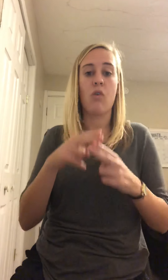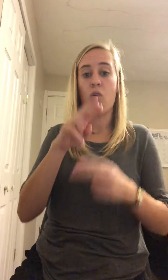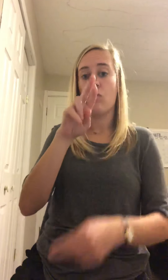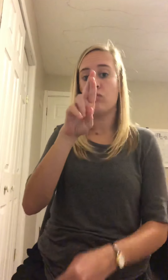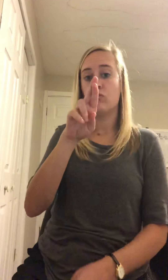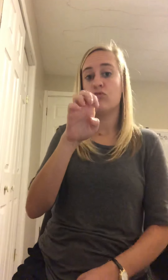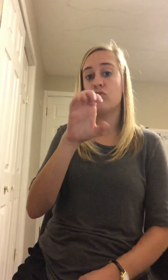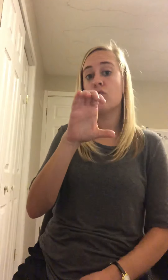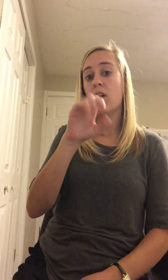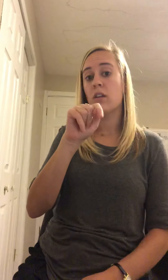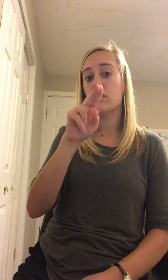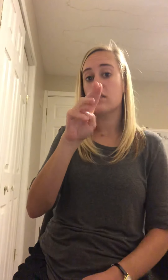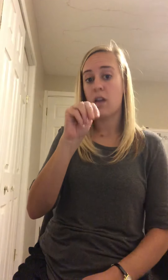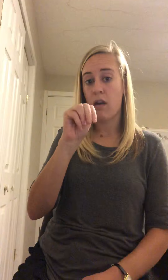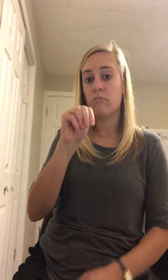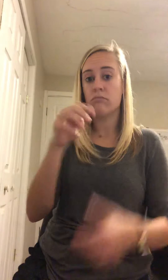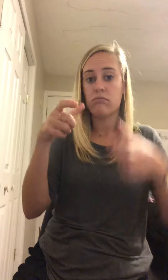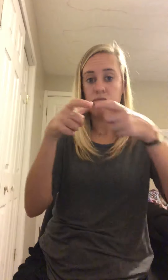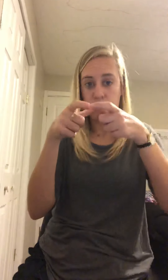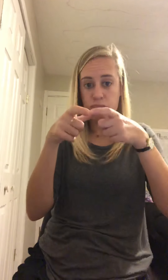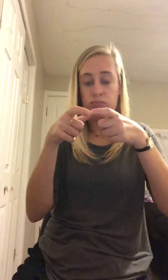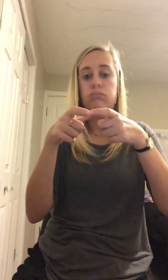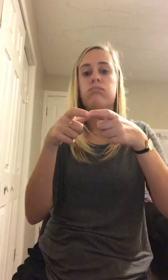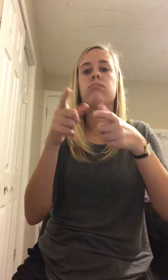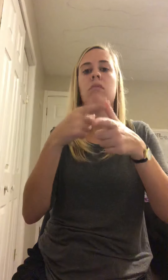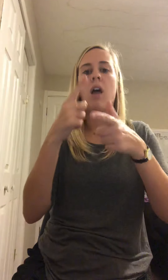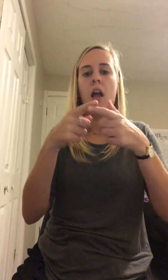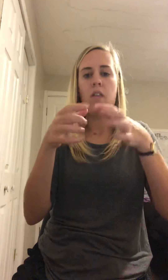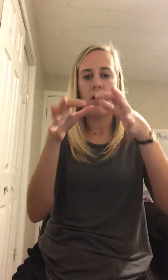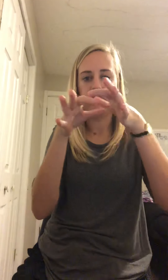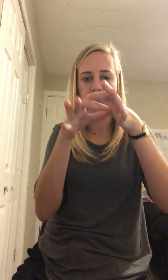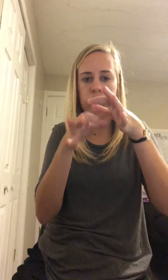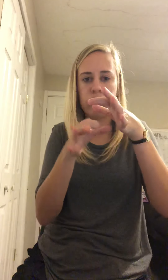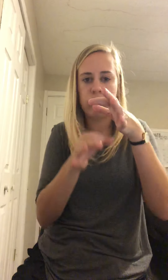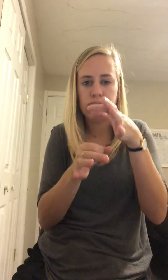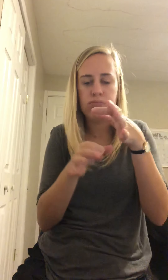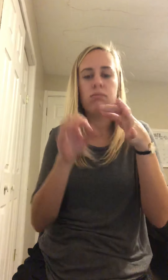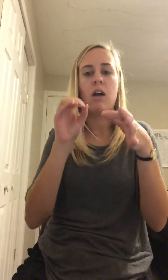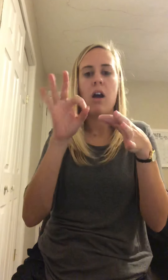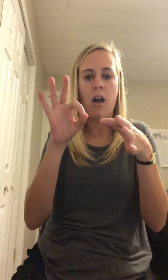rectum and then through a couple of rings of smooth muscle and skeletal muscle known as the anus.